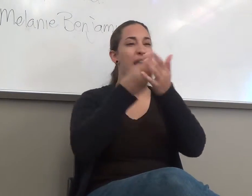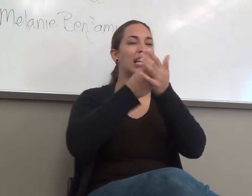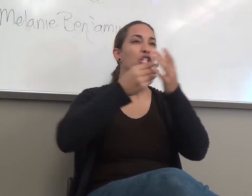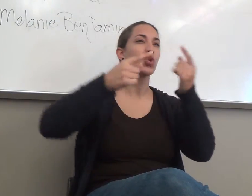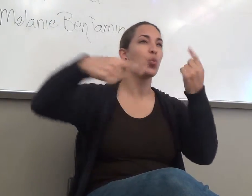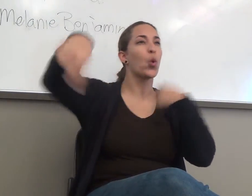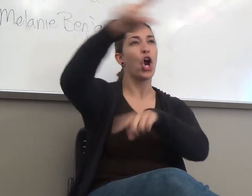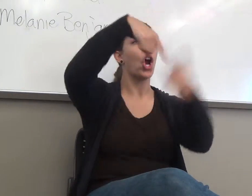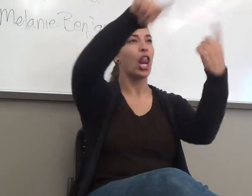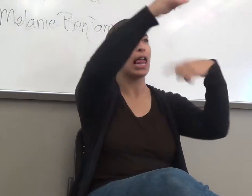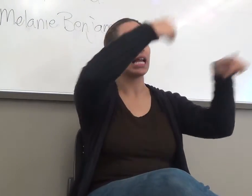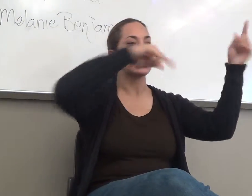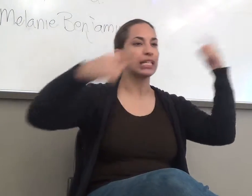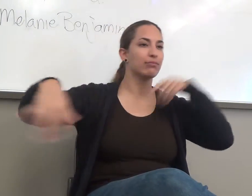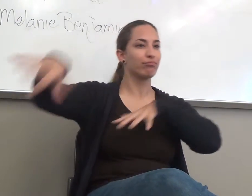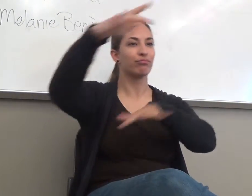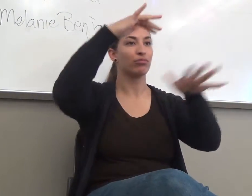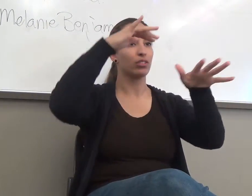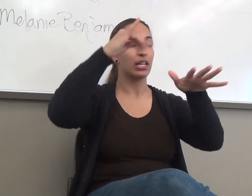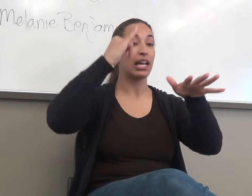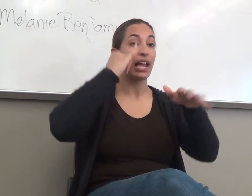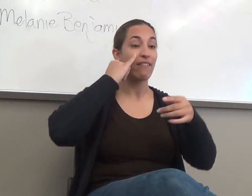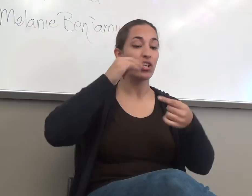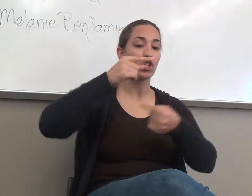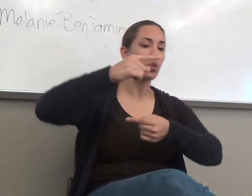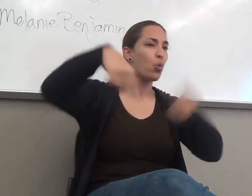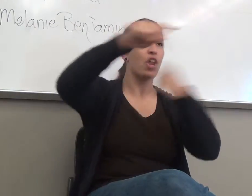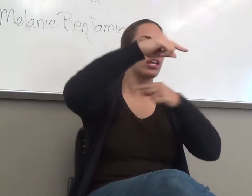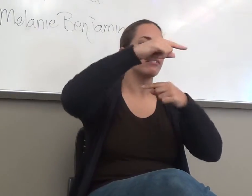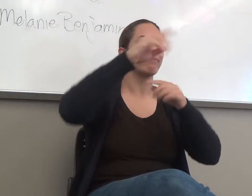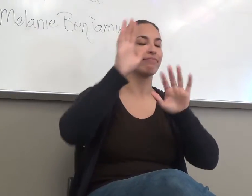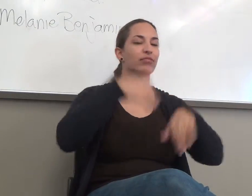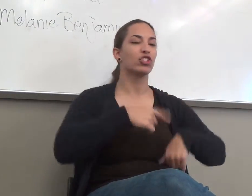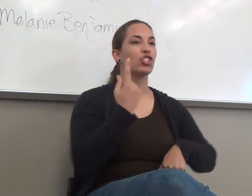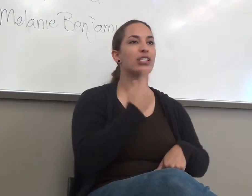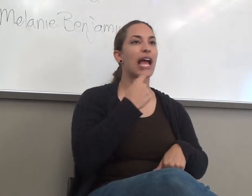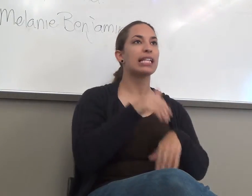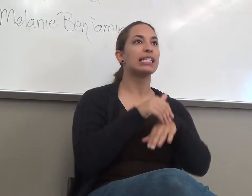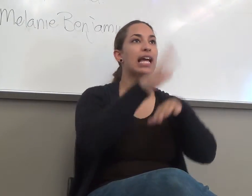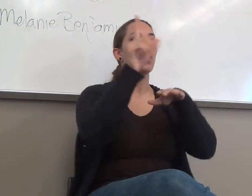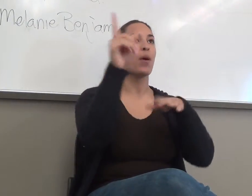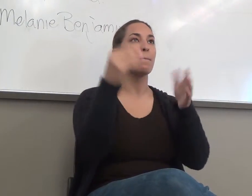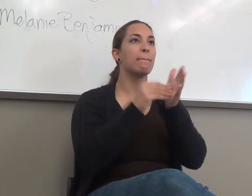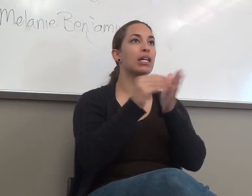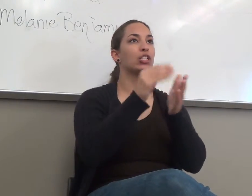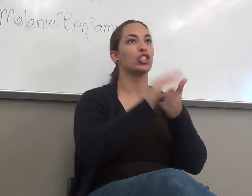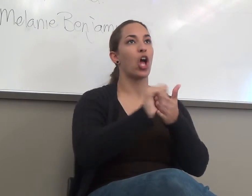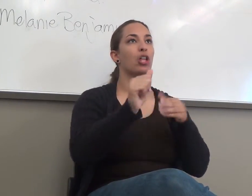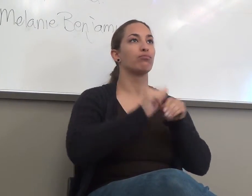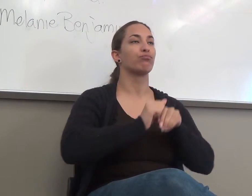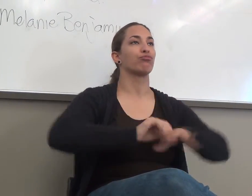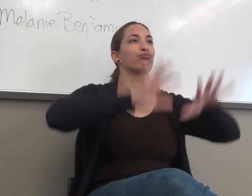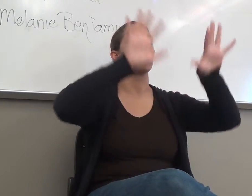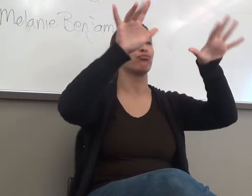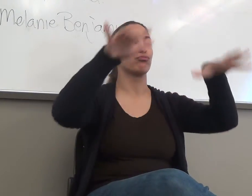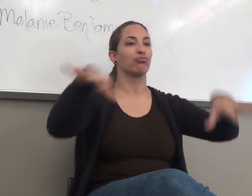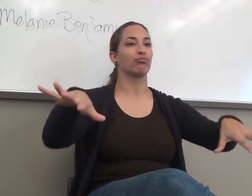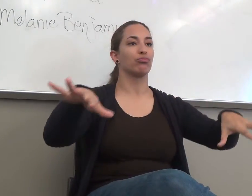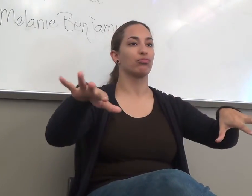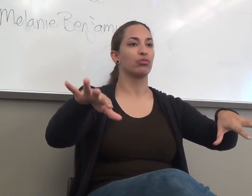word swirling out of there and it just said sending nearly $1 million in cash over the highway, you kind of get, well,